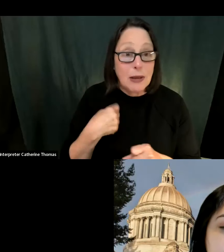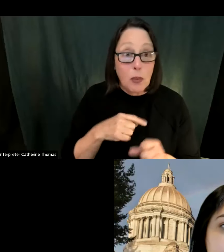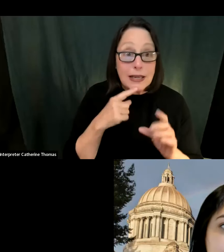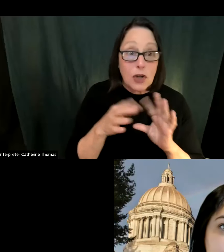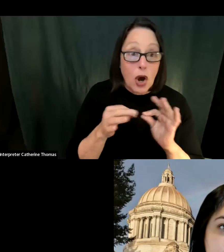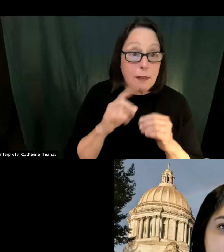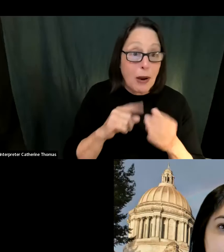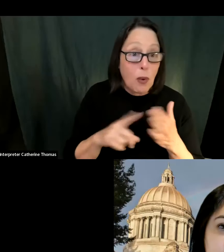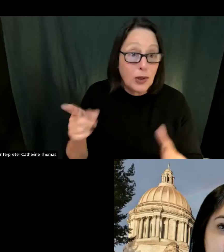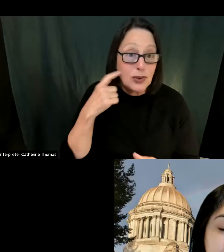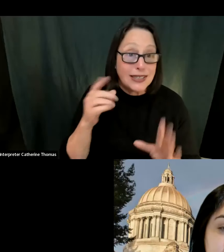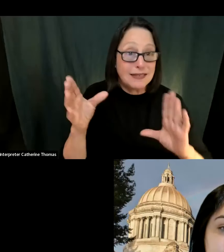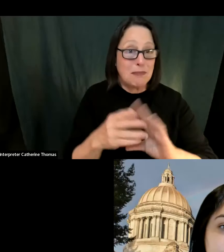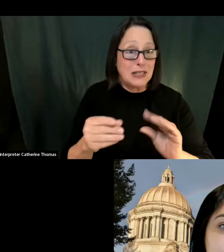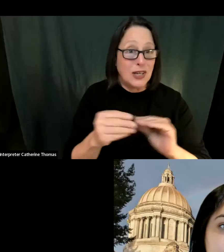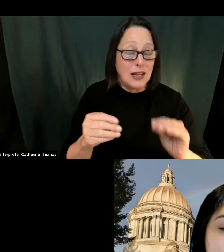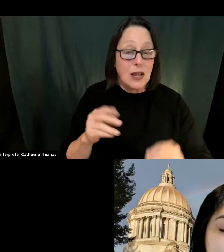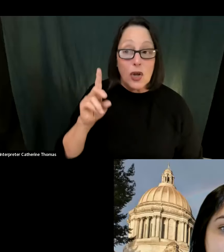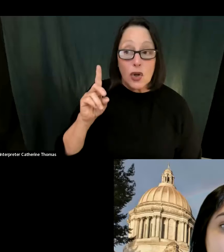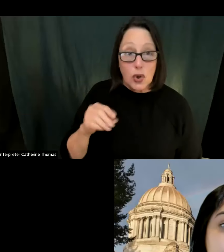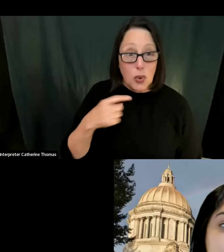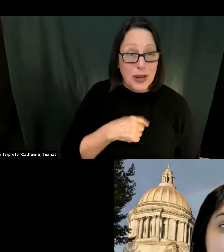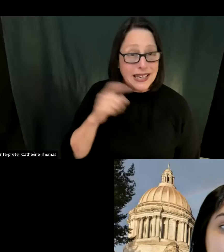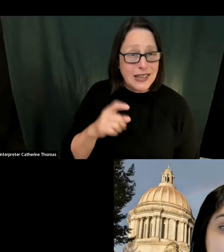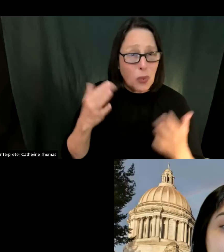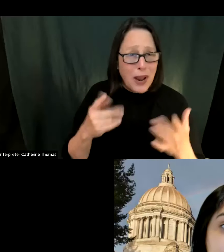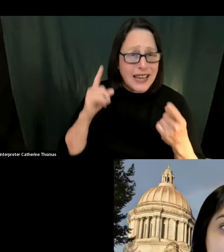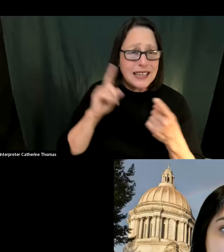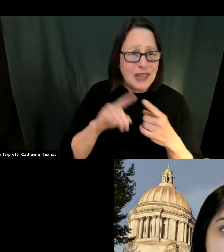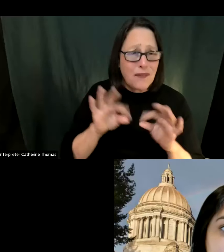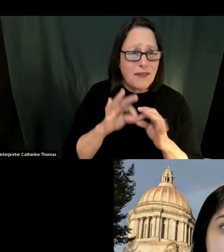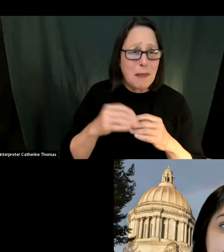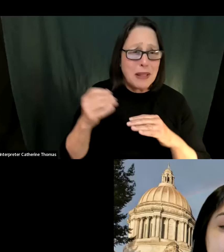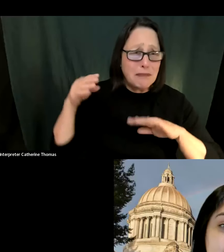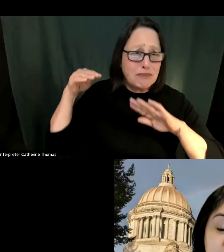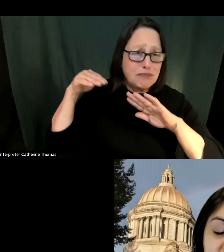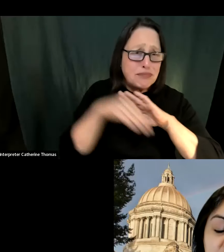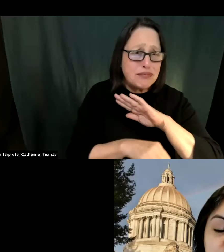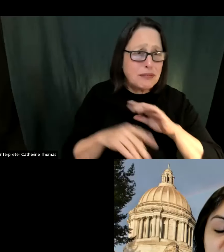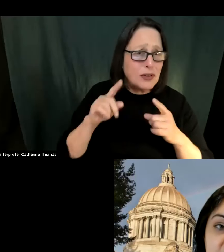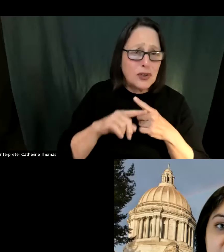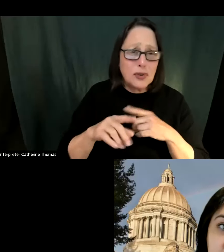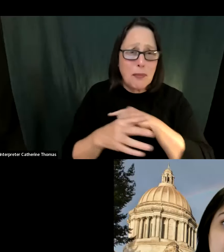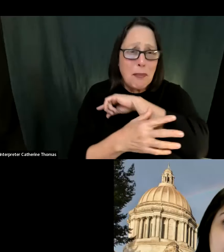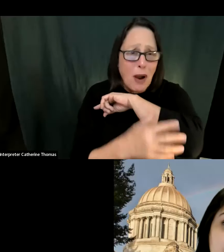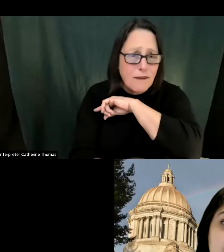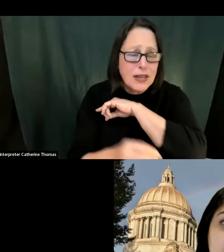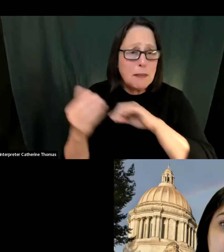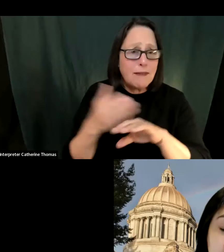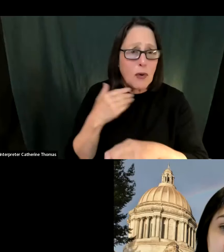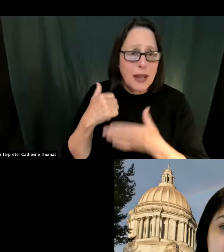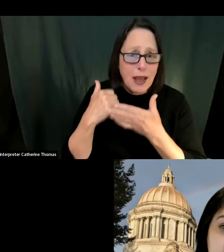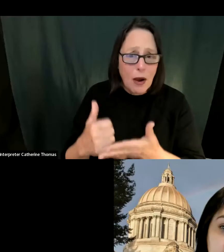mentioned in terms of, do we need our families to go into abject poverty before we help them? And so there's actually a lot of work we have done